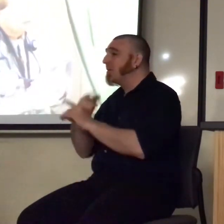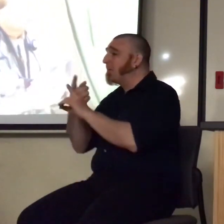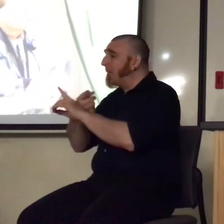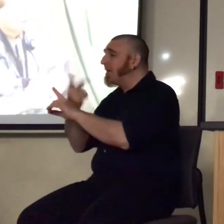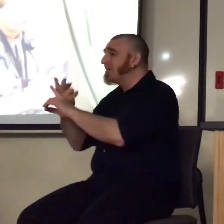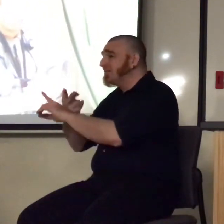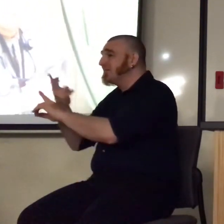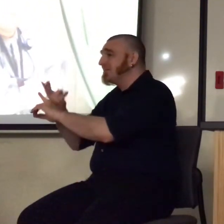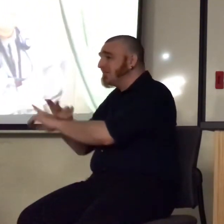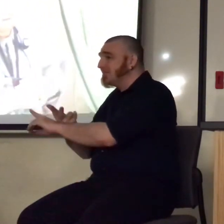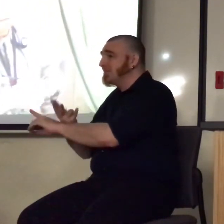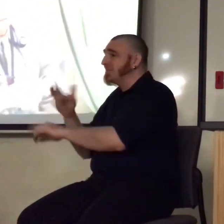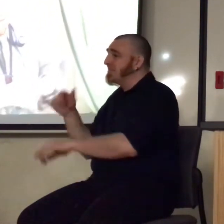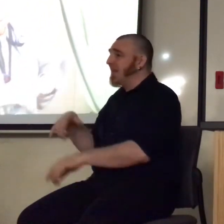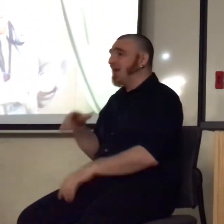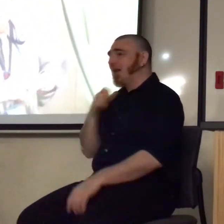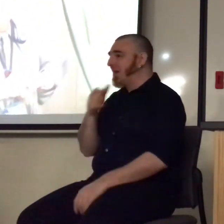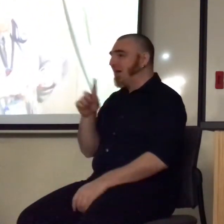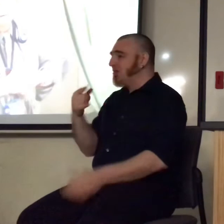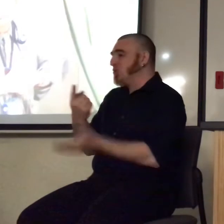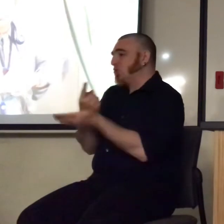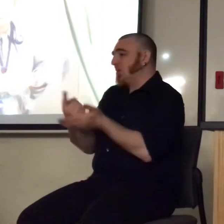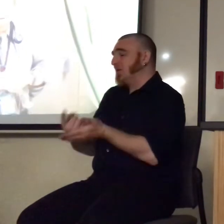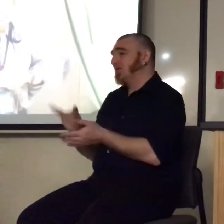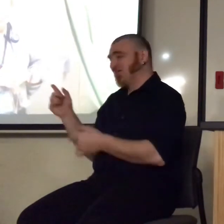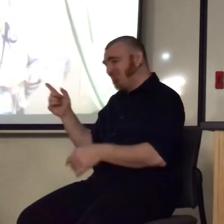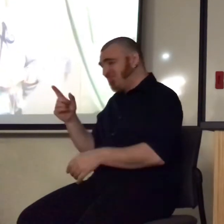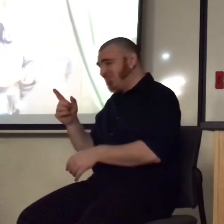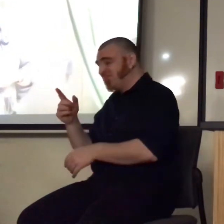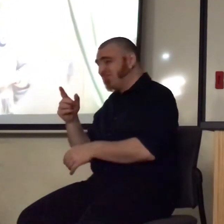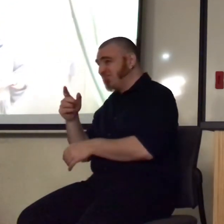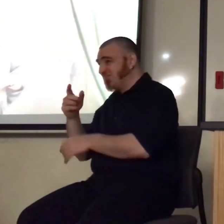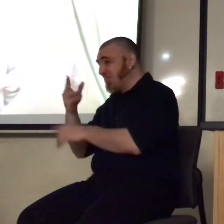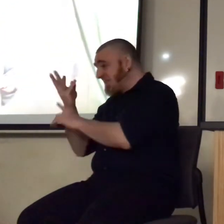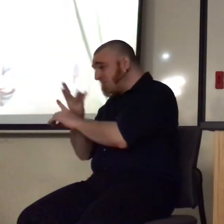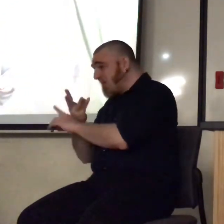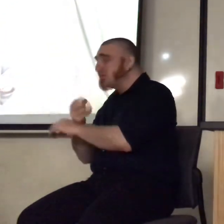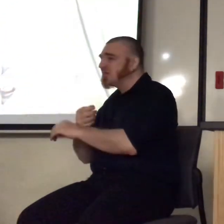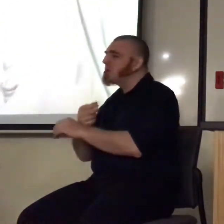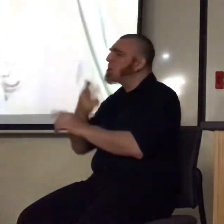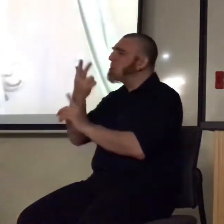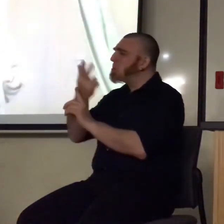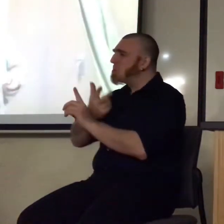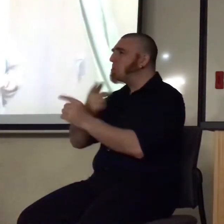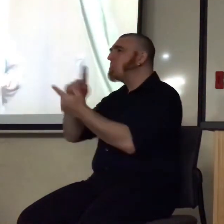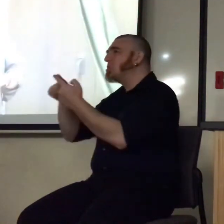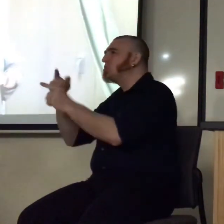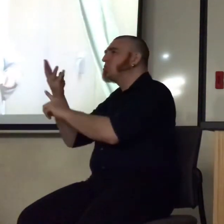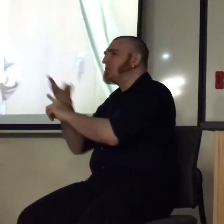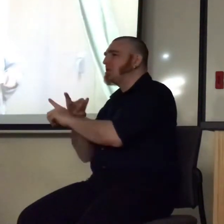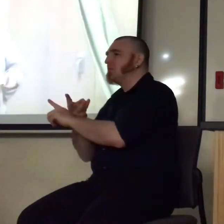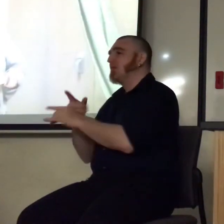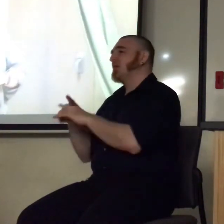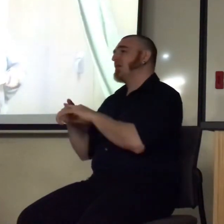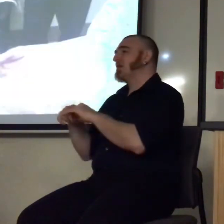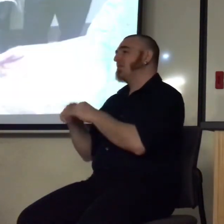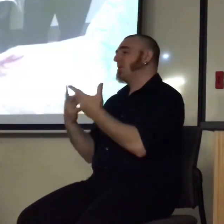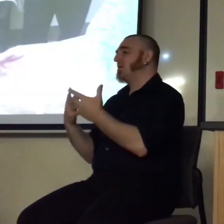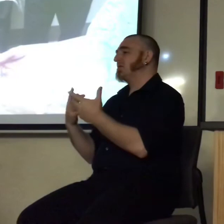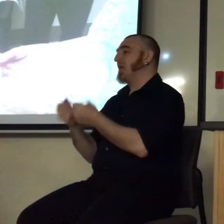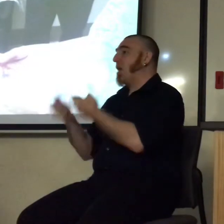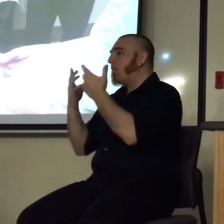to... Do you think it would be 6 months? Yeah, 3 to 6, I would think. Okay. Yeah, depending on the degree of neuropraxic